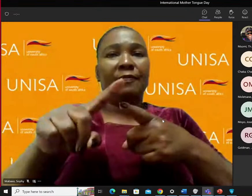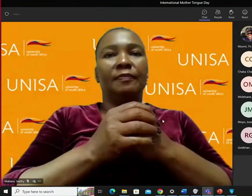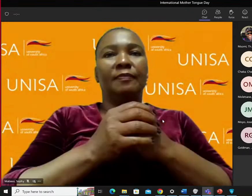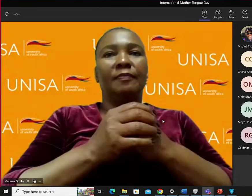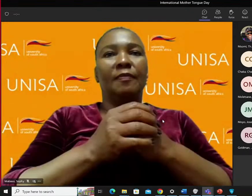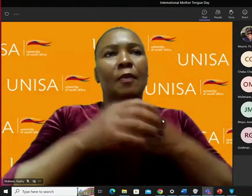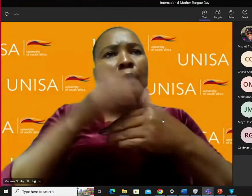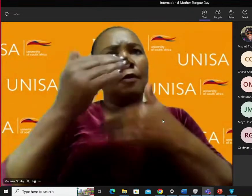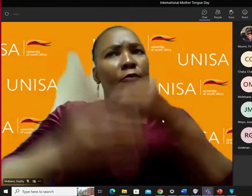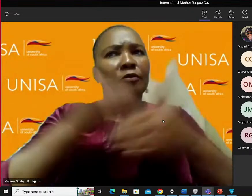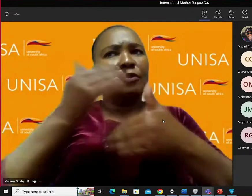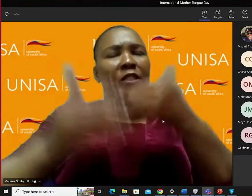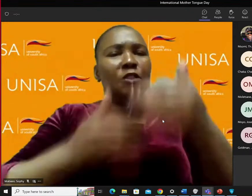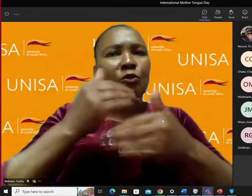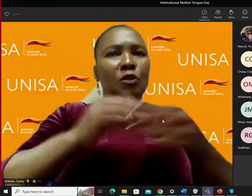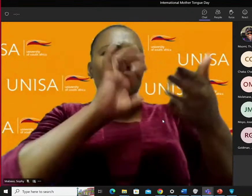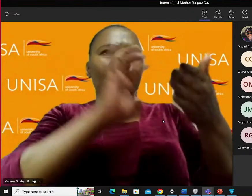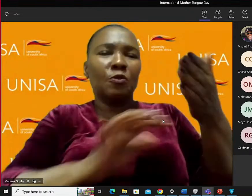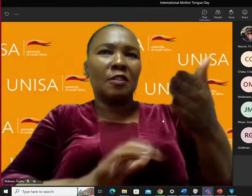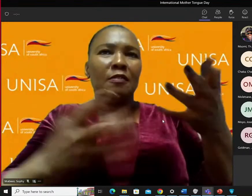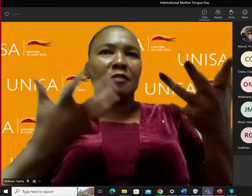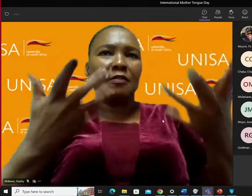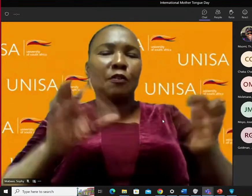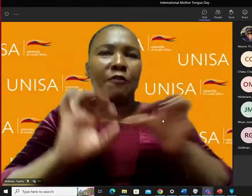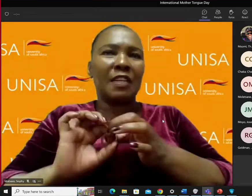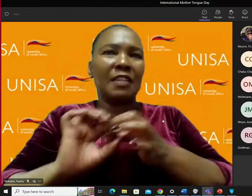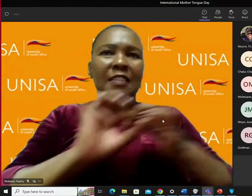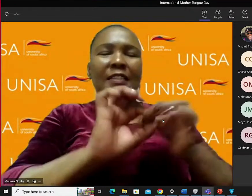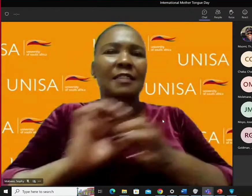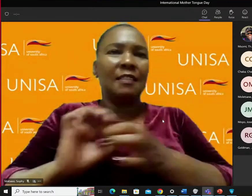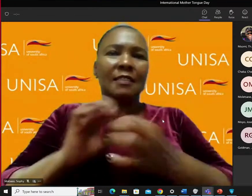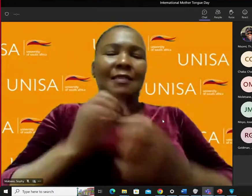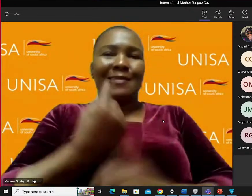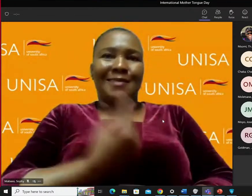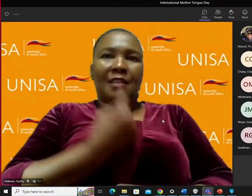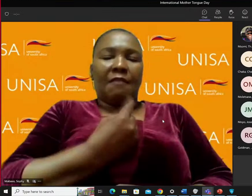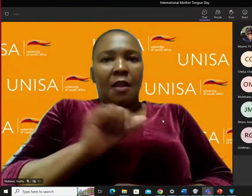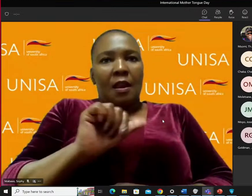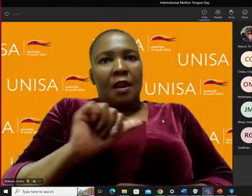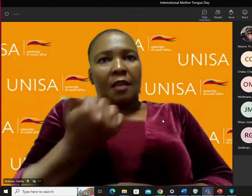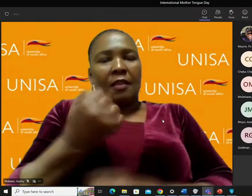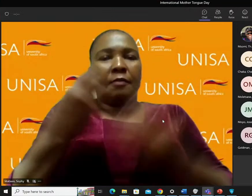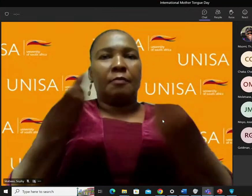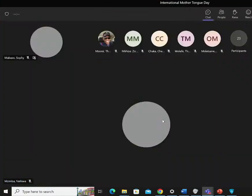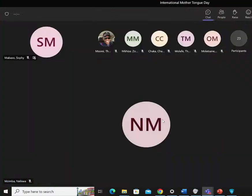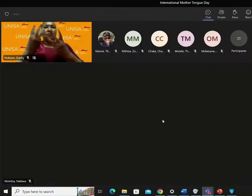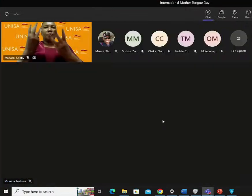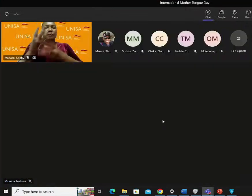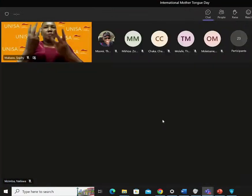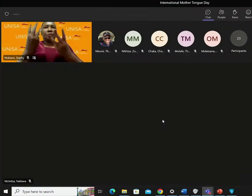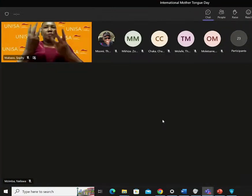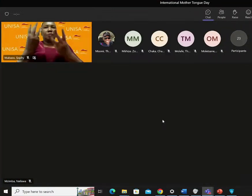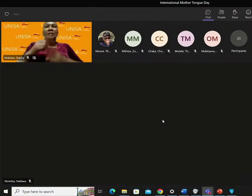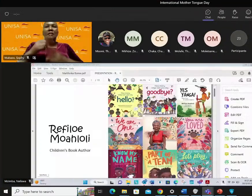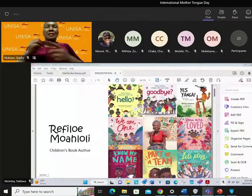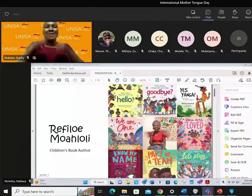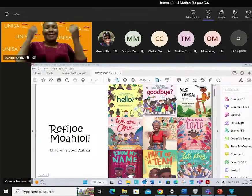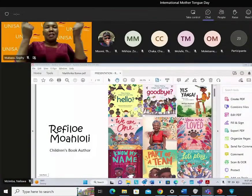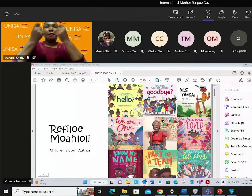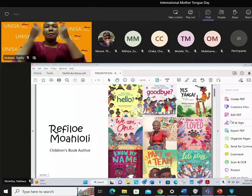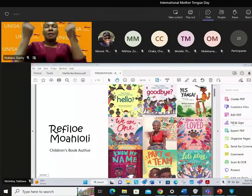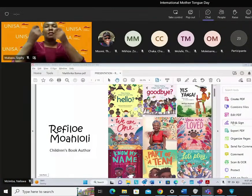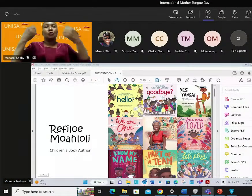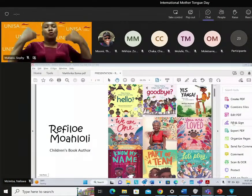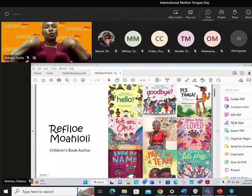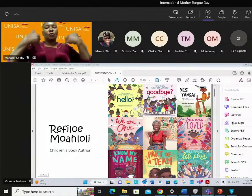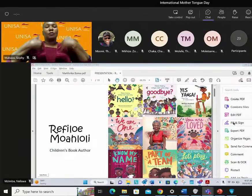continues the story of relationship with self and others. Let's Play is about celebrating joy. I mean, we're going through all the